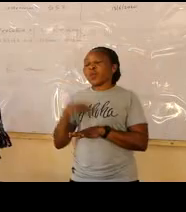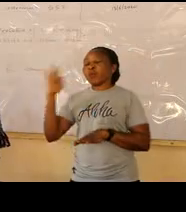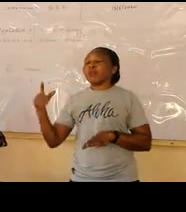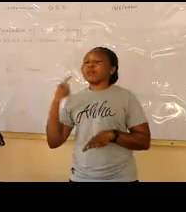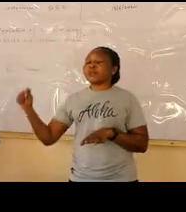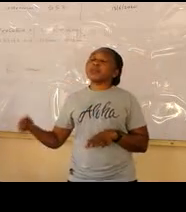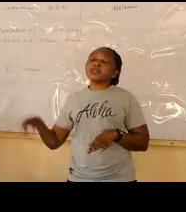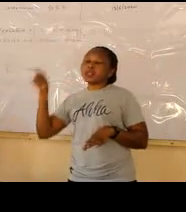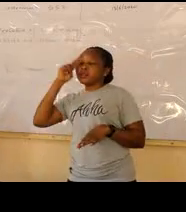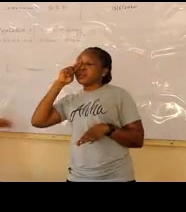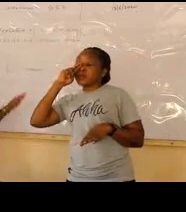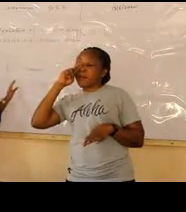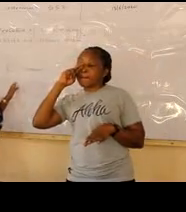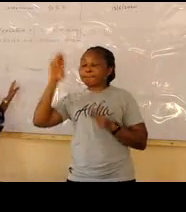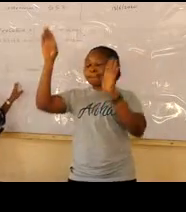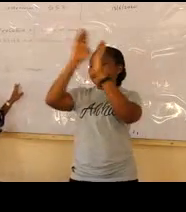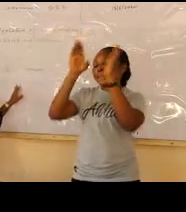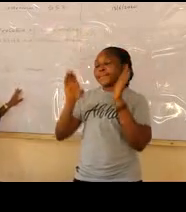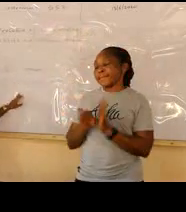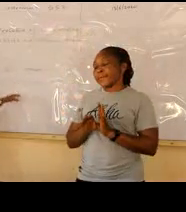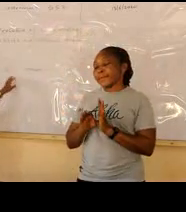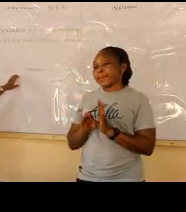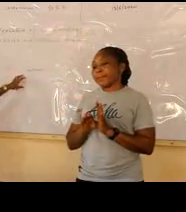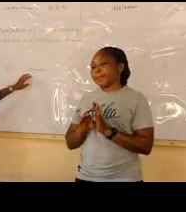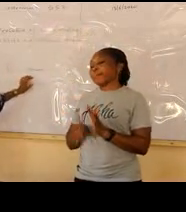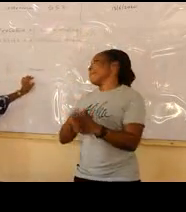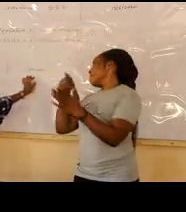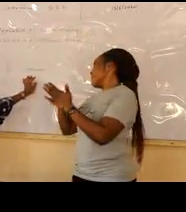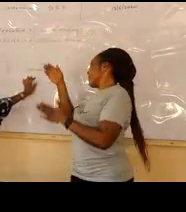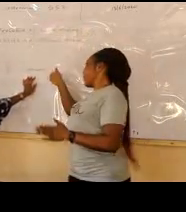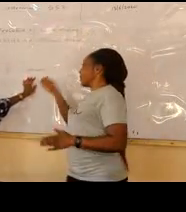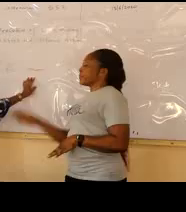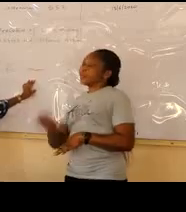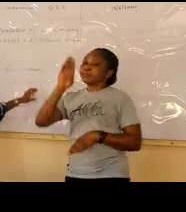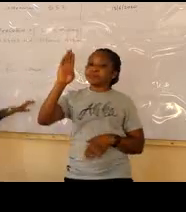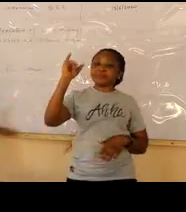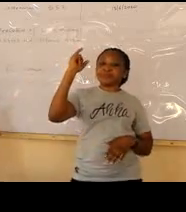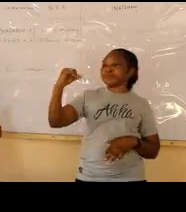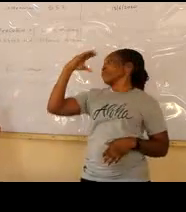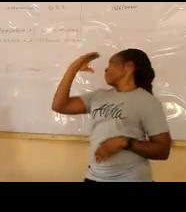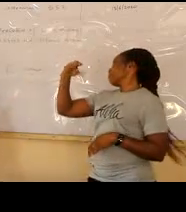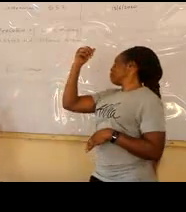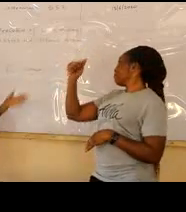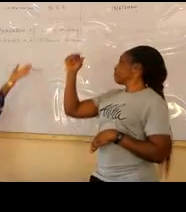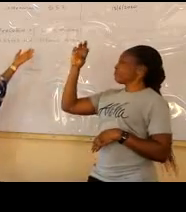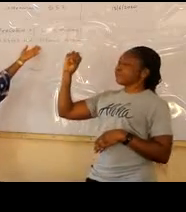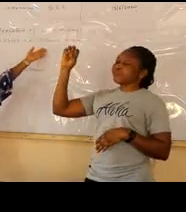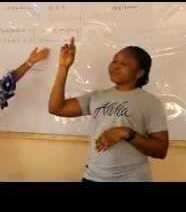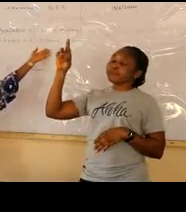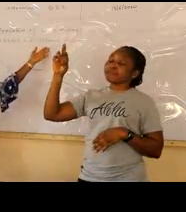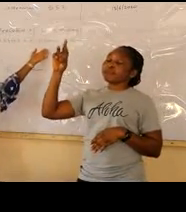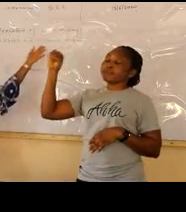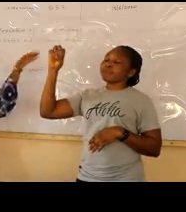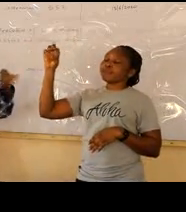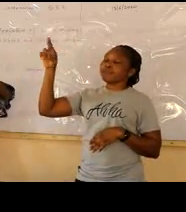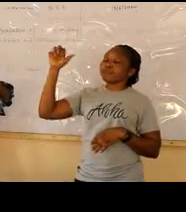Nigerian Constitution. Then I told you that this bicameral here means what? It means that the National Assembly